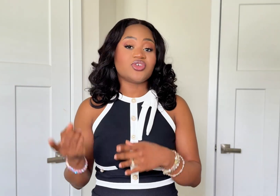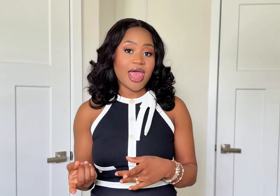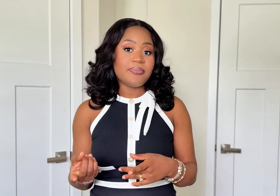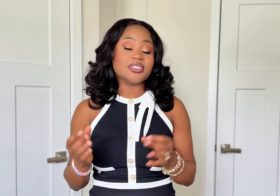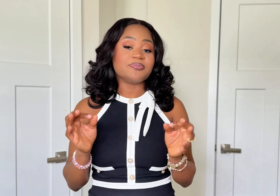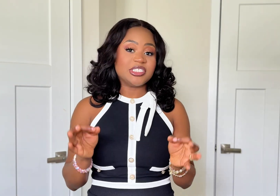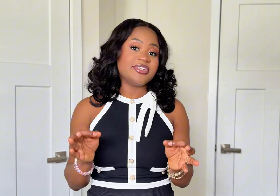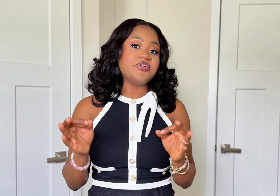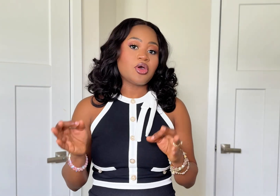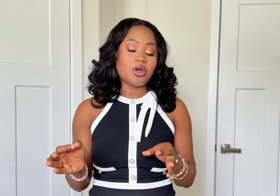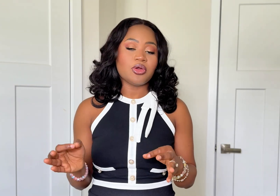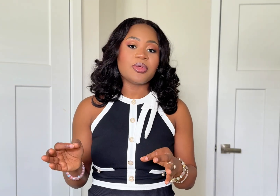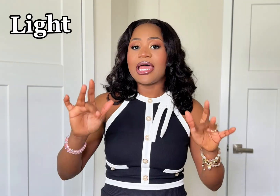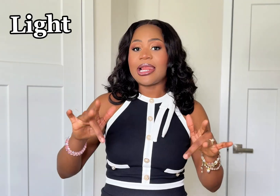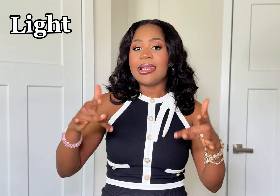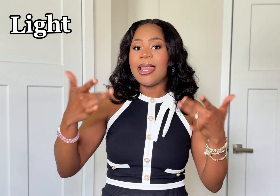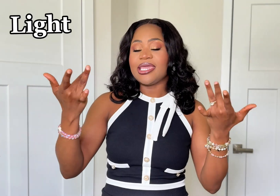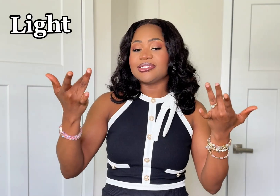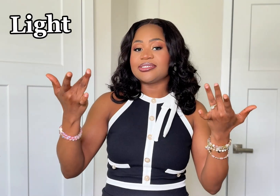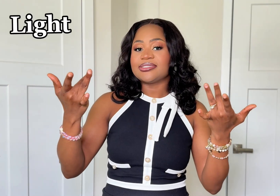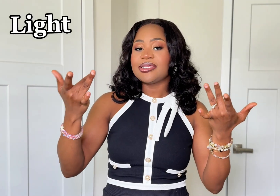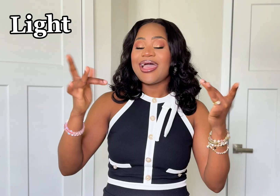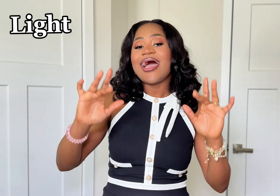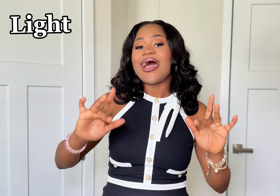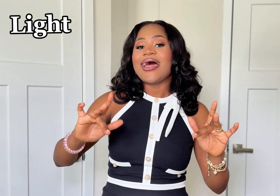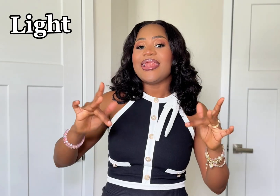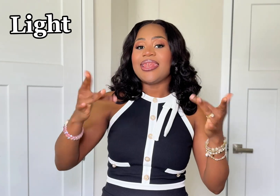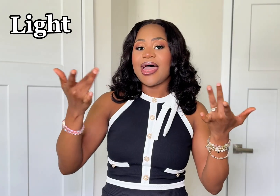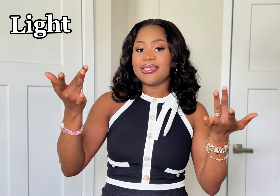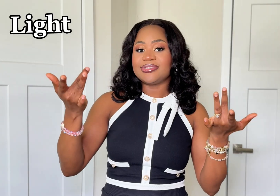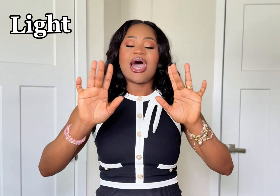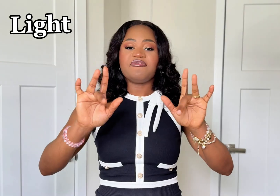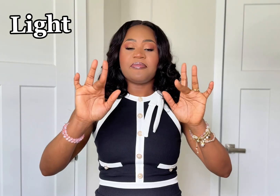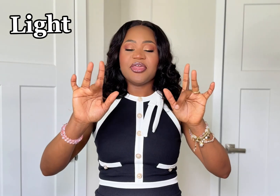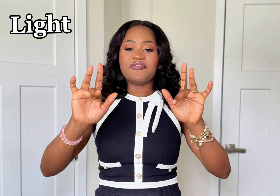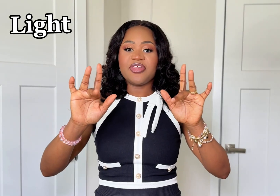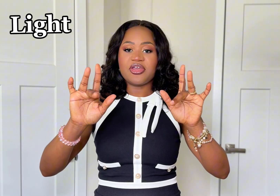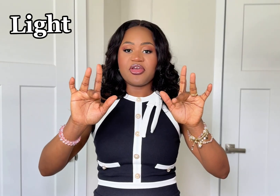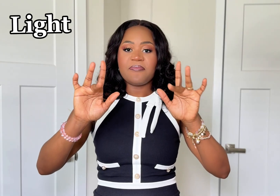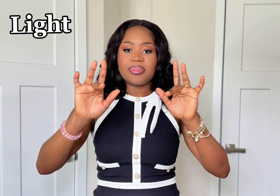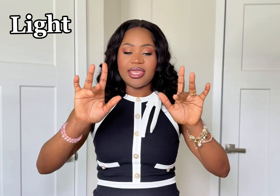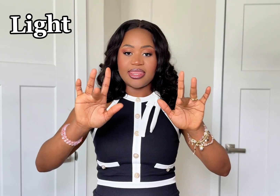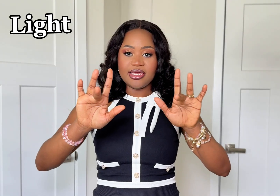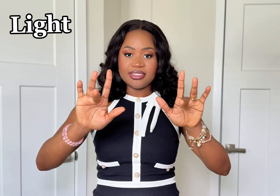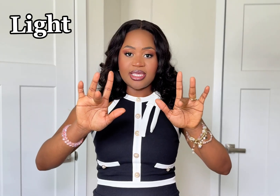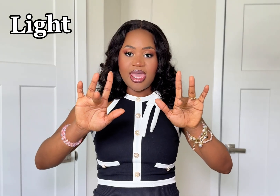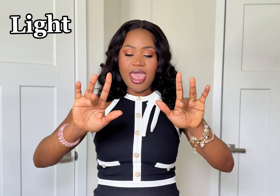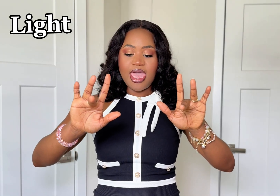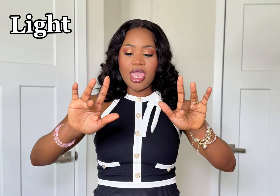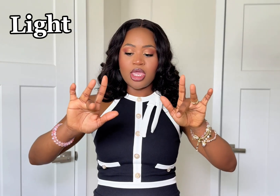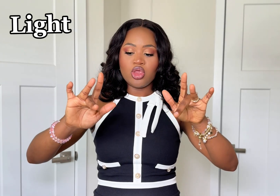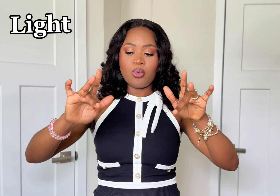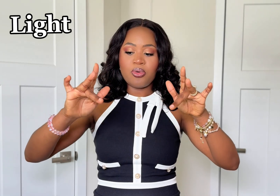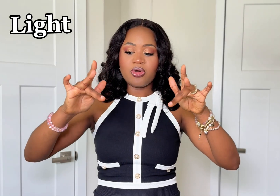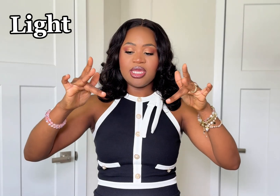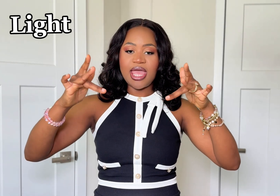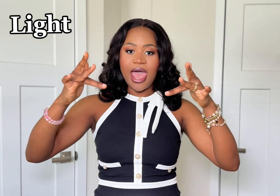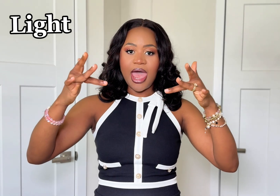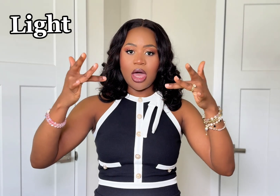describe a specific color, like lights. Lights. Have your middle finger like this and you pull it